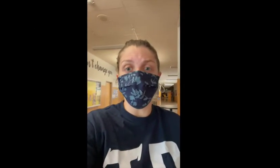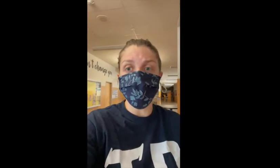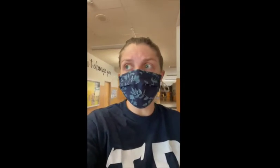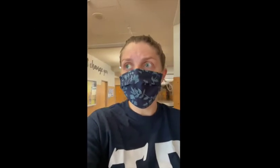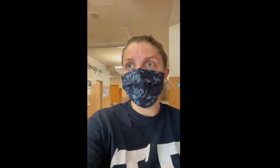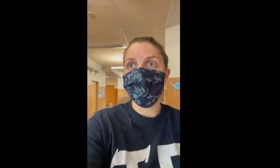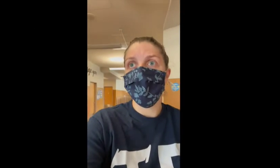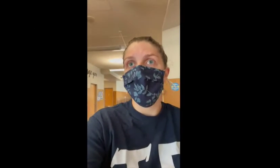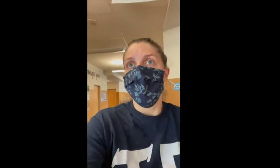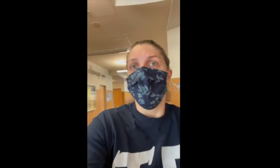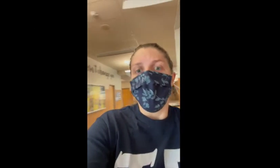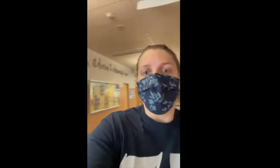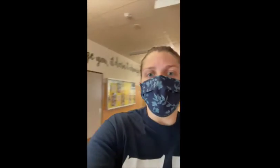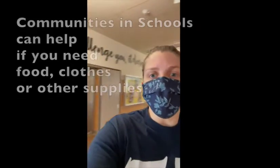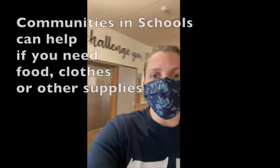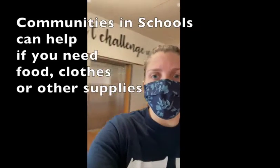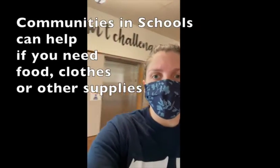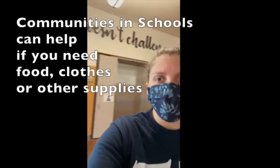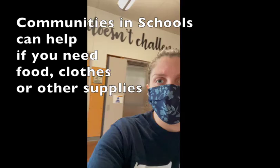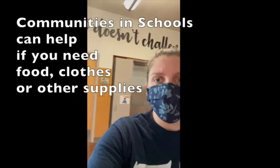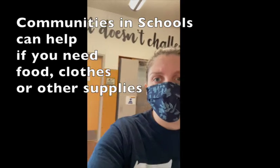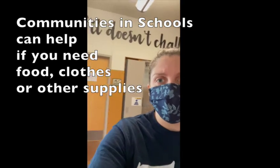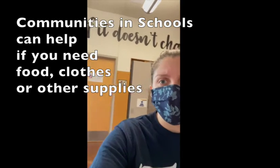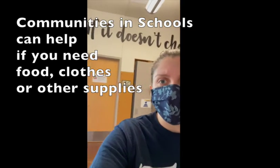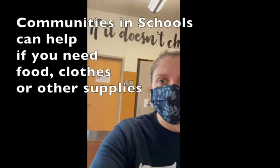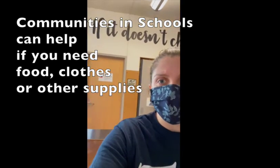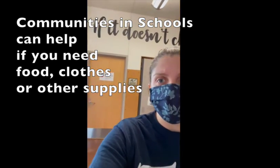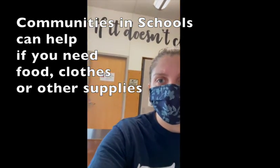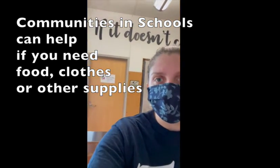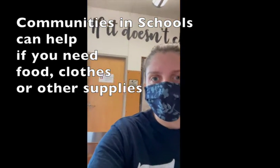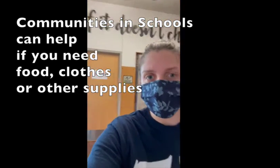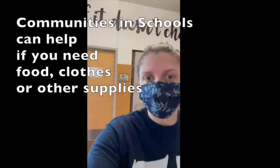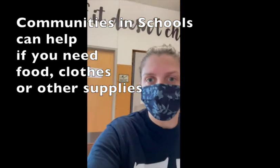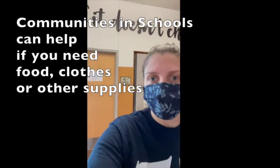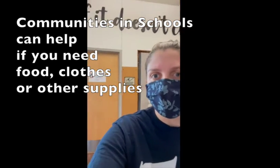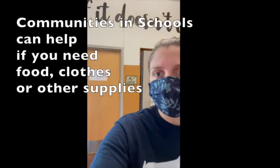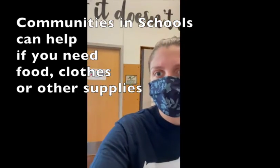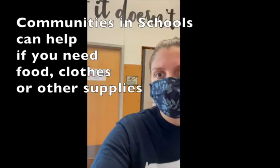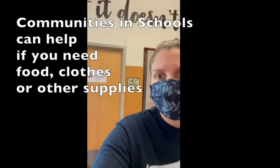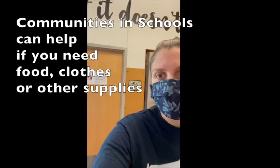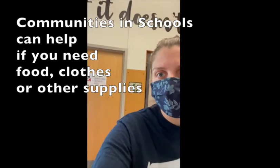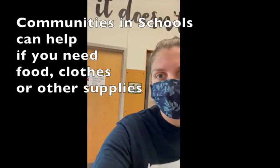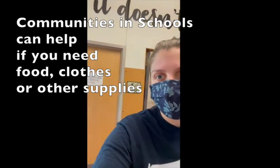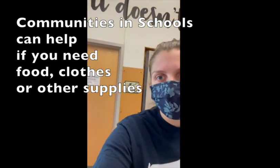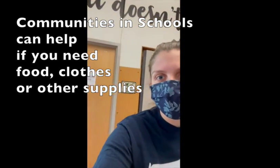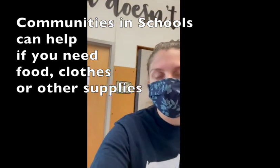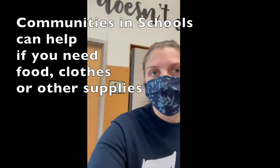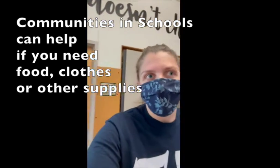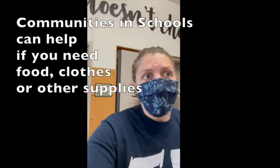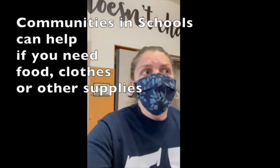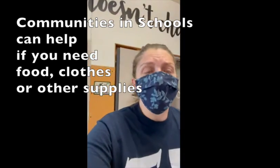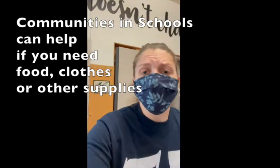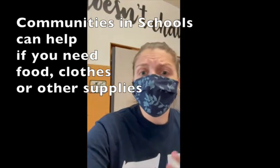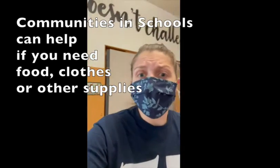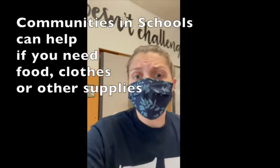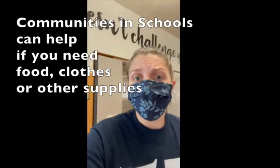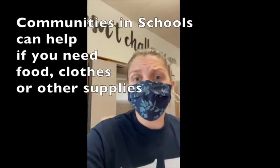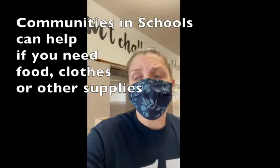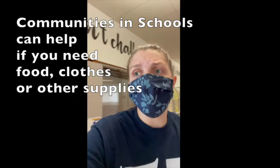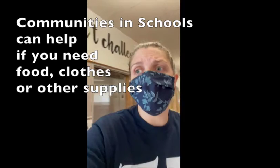you. We also have our communities and schools. I'll back up so you guys can see that even though it's backwards. So if you need help with